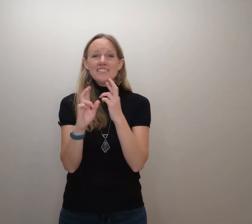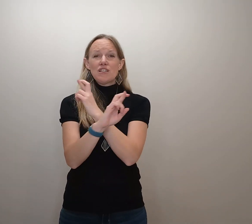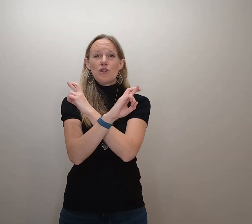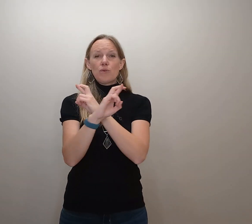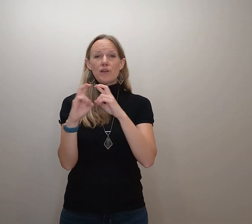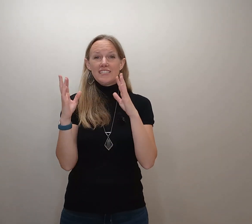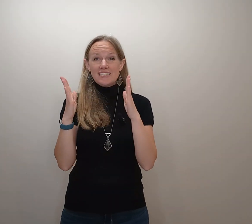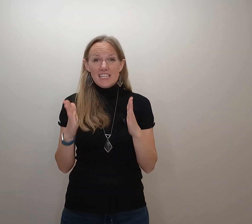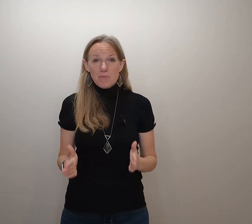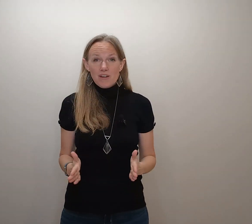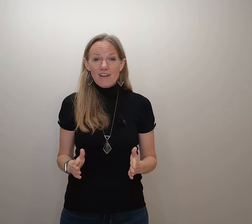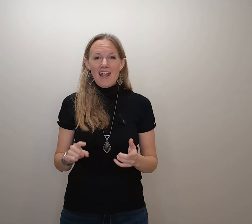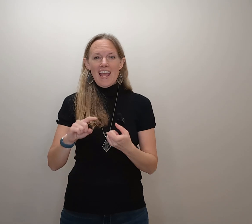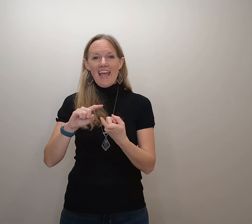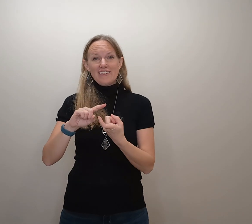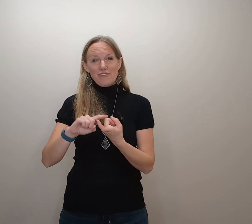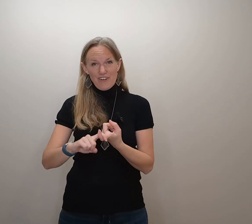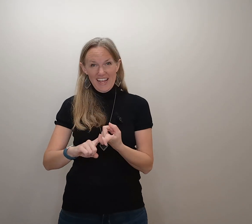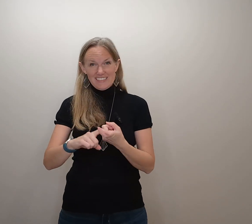precious Redeemer, and friend.